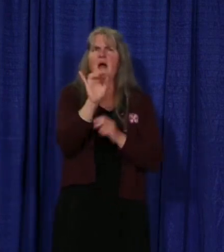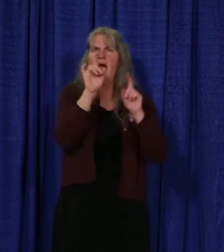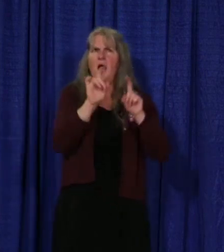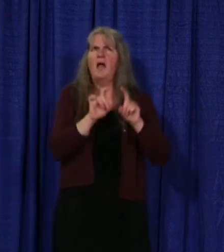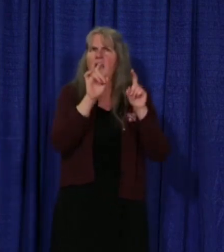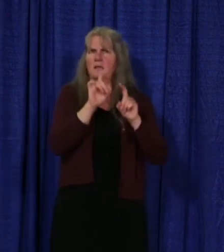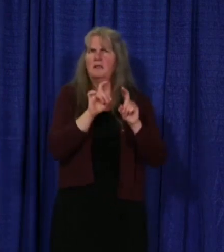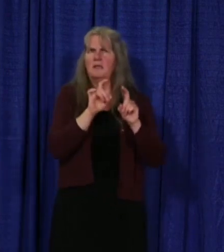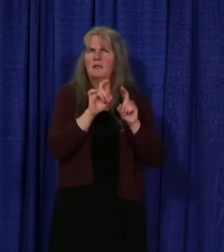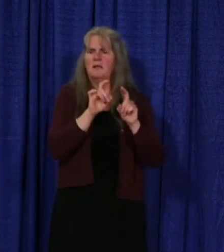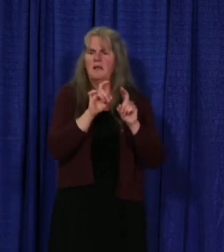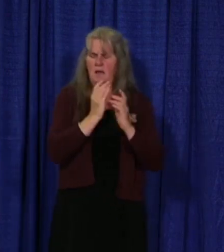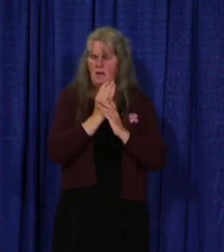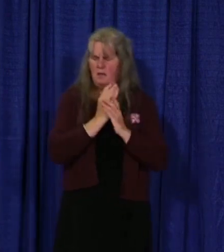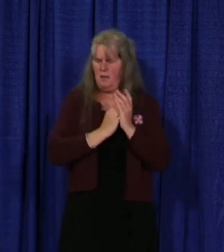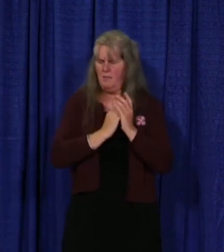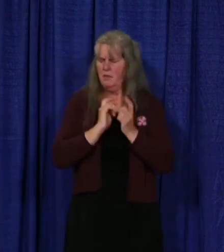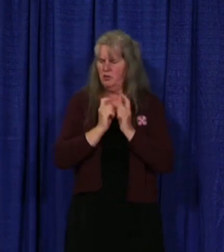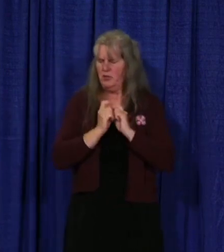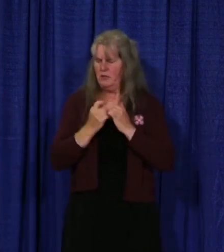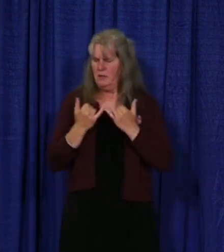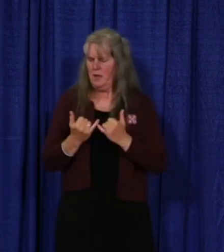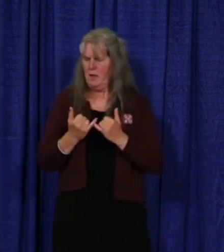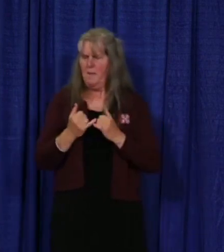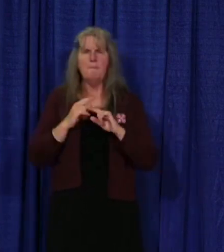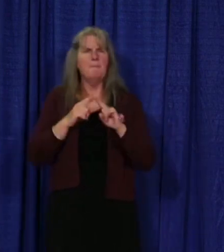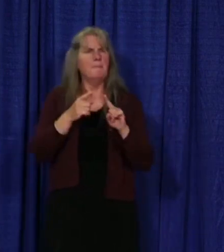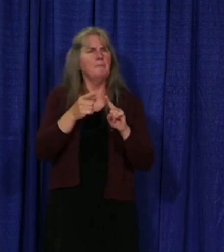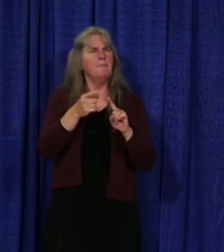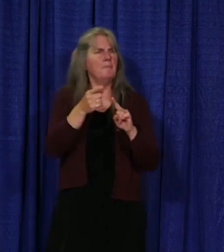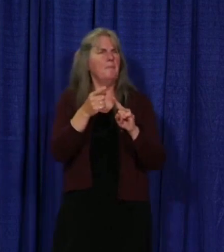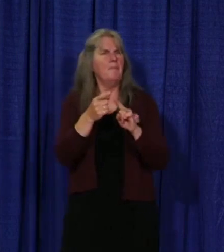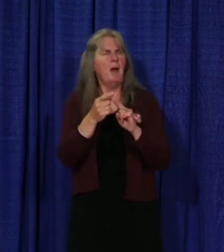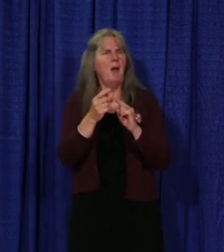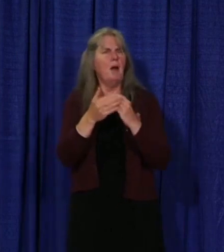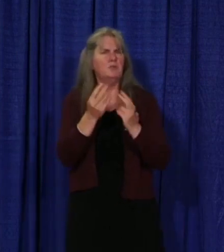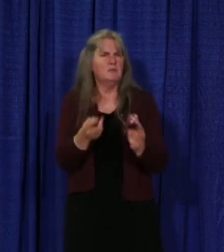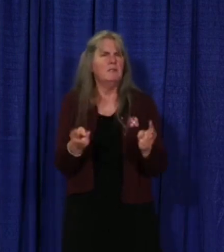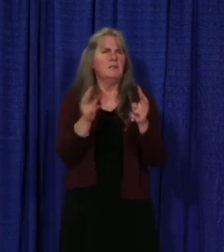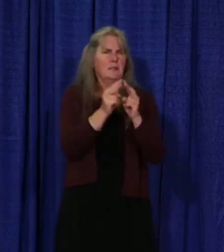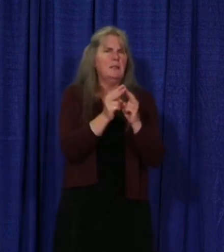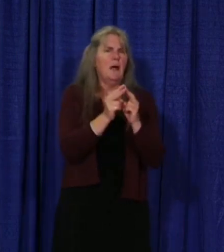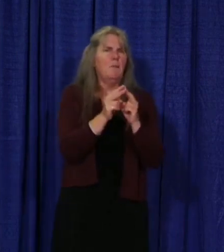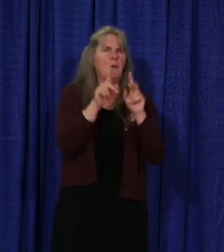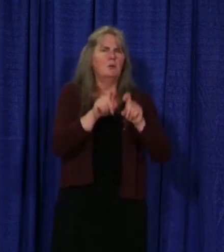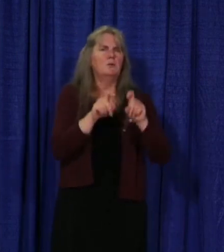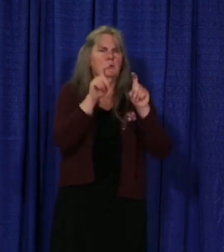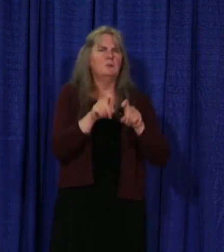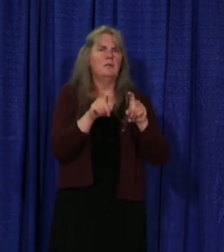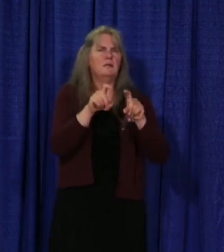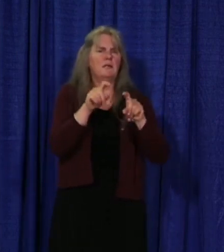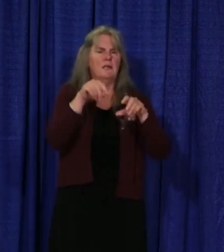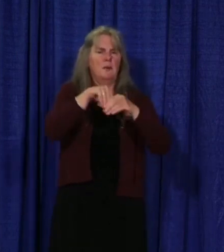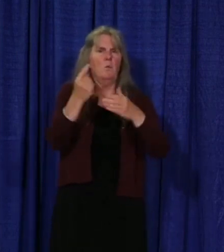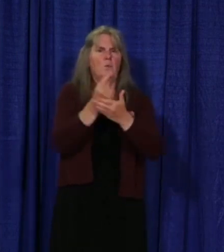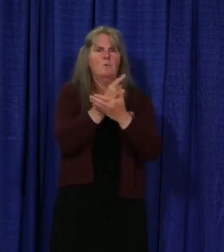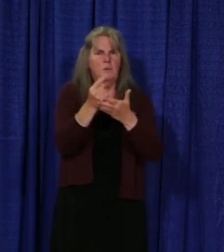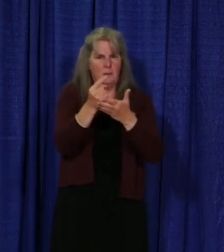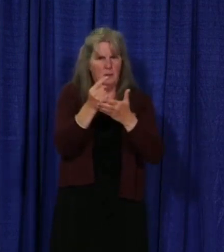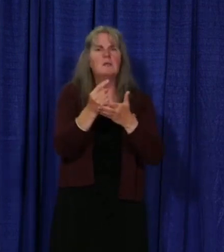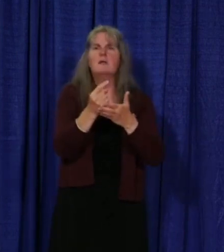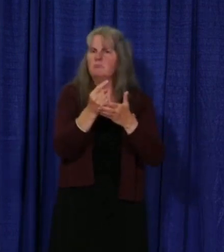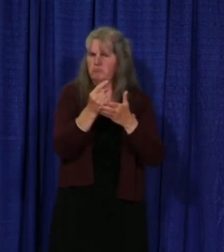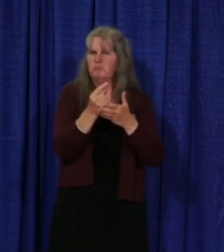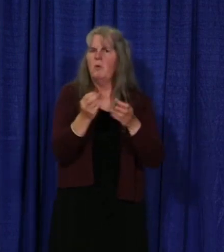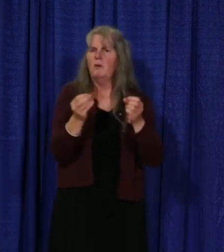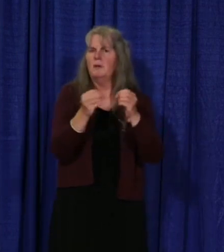some revisions as of today, but more or less a doubling of testing numbers in the last week